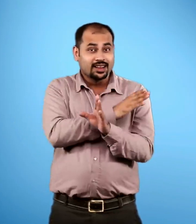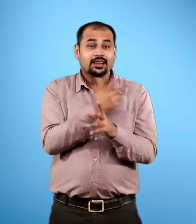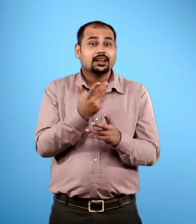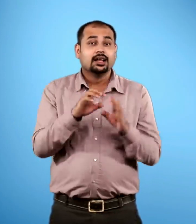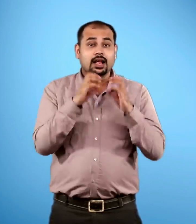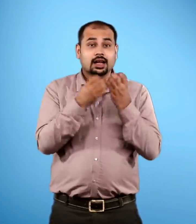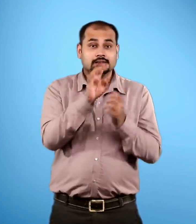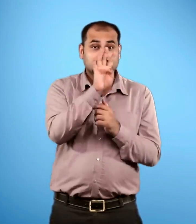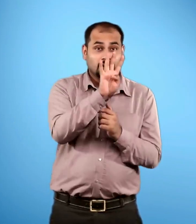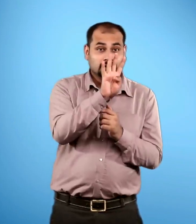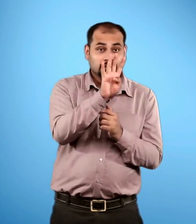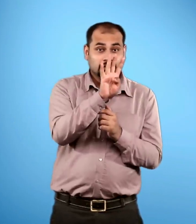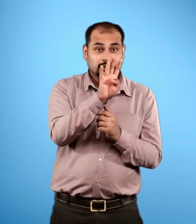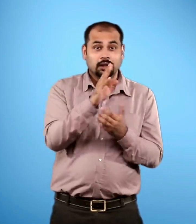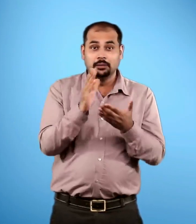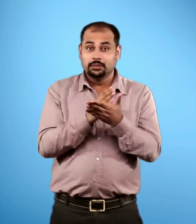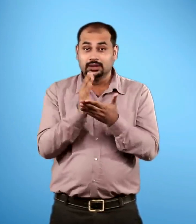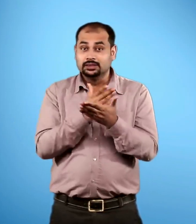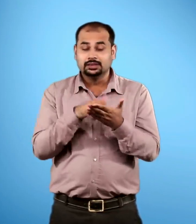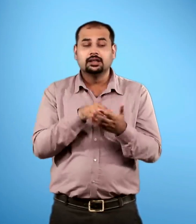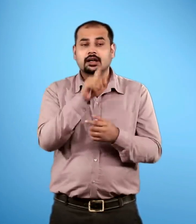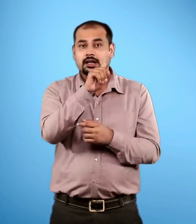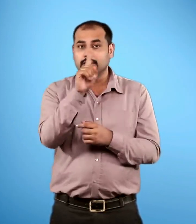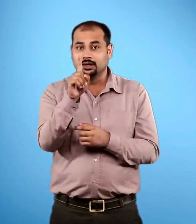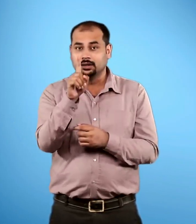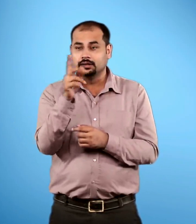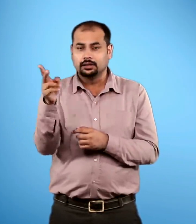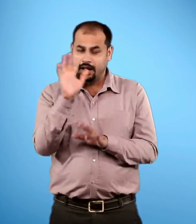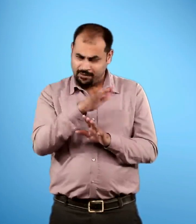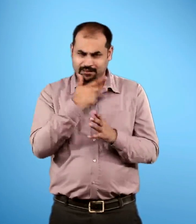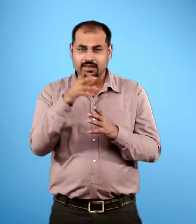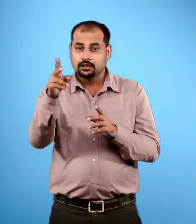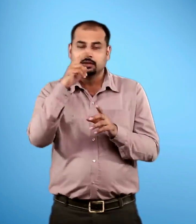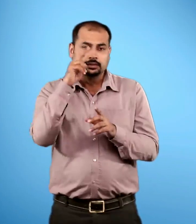page 11 for similar magic patterns.